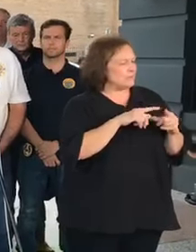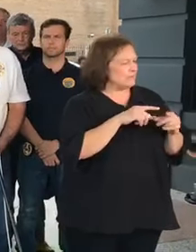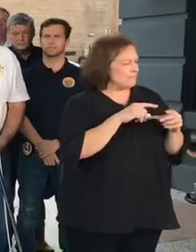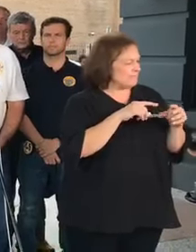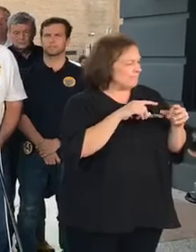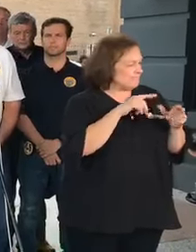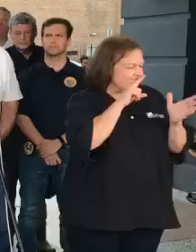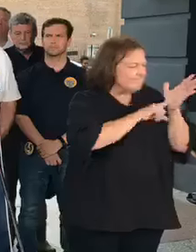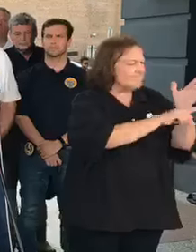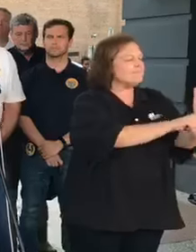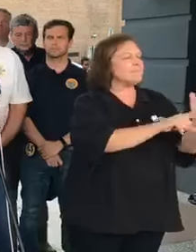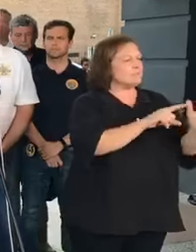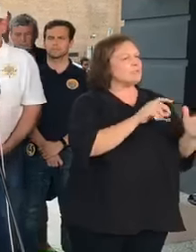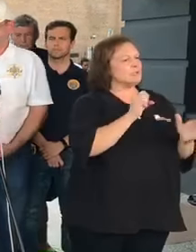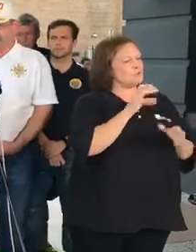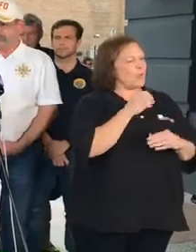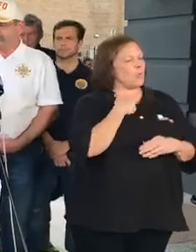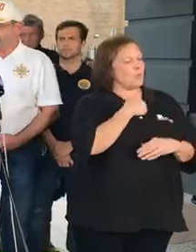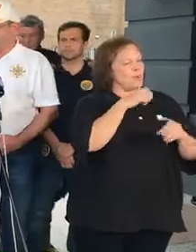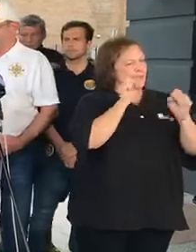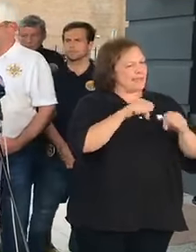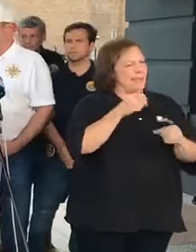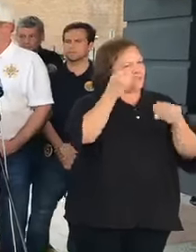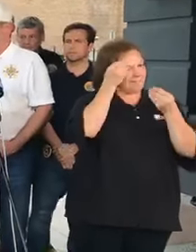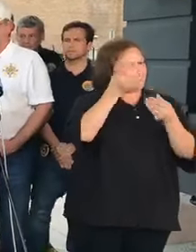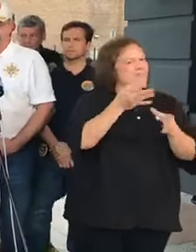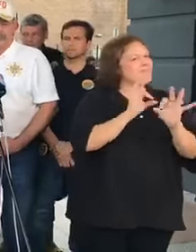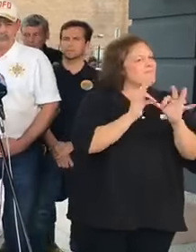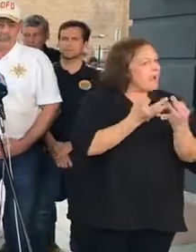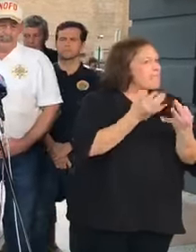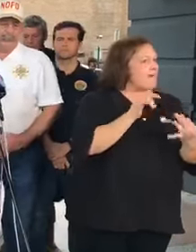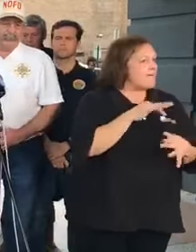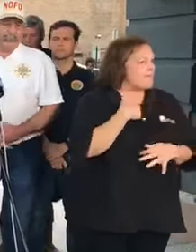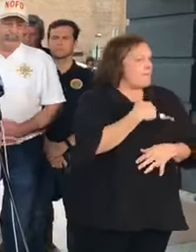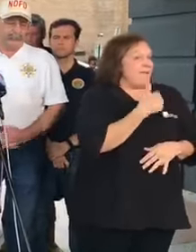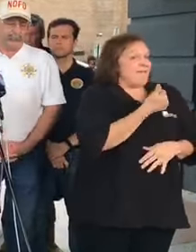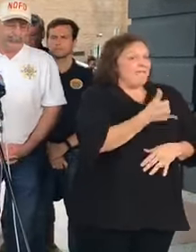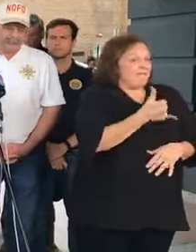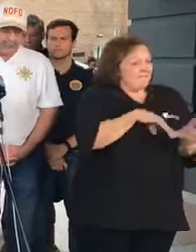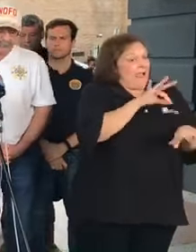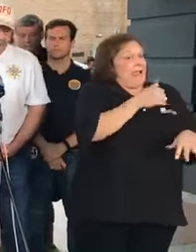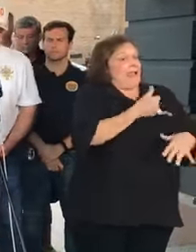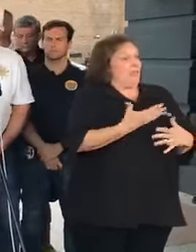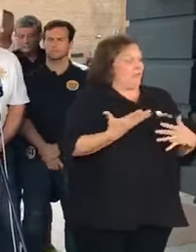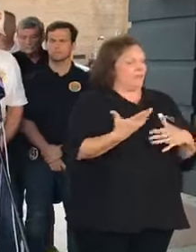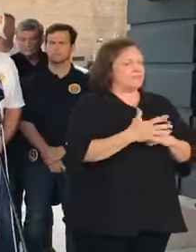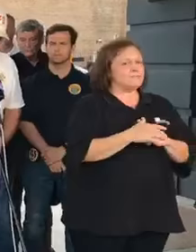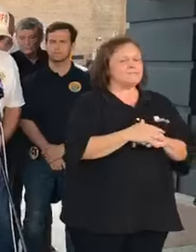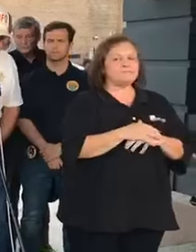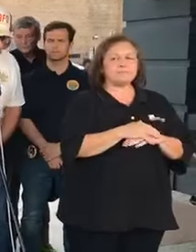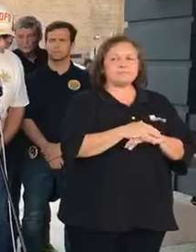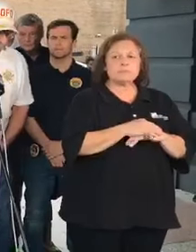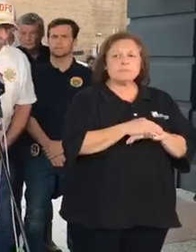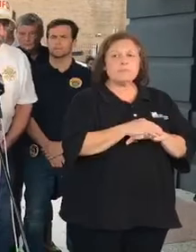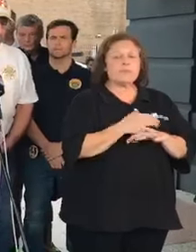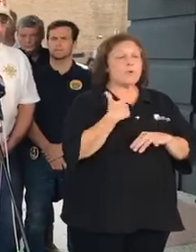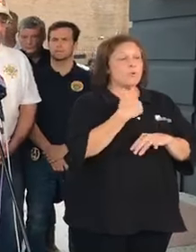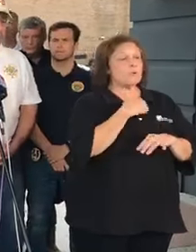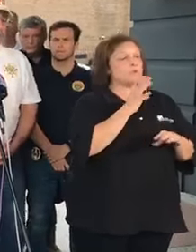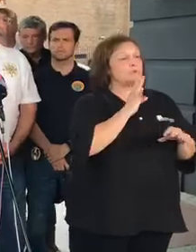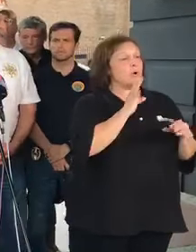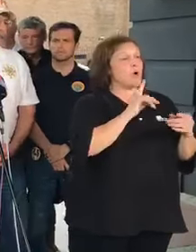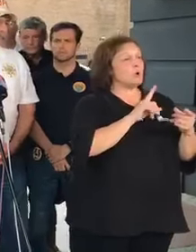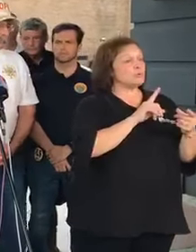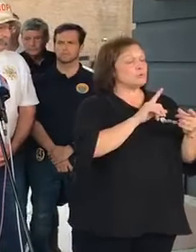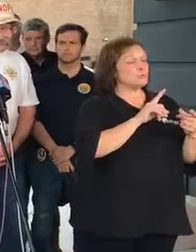families involved. Thank you. I'm sorry, Madam Mayor, let me comment too, from an engineering side. So we talked this morning